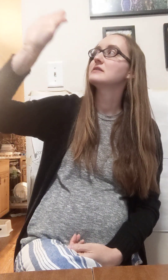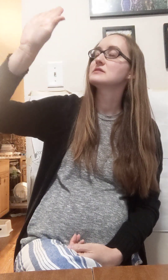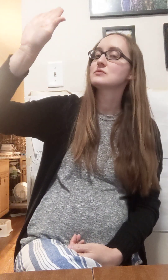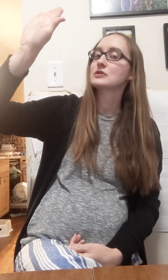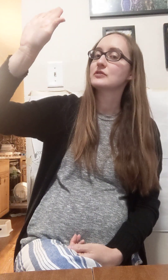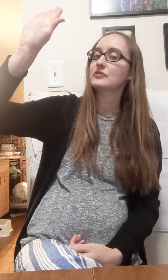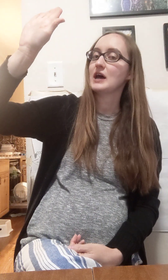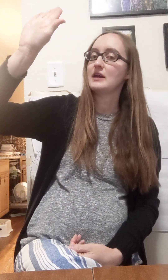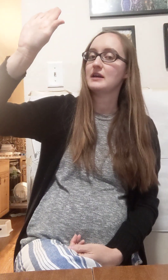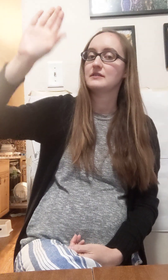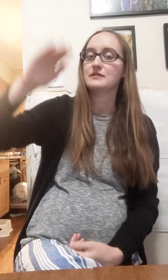his with a flat hand.